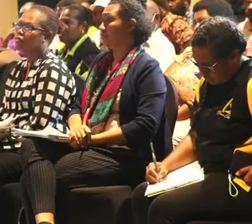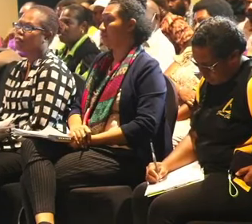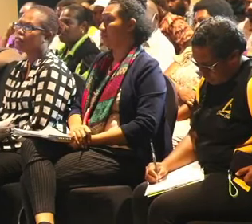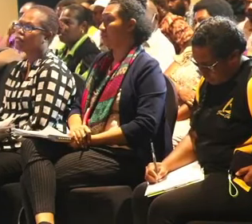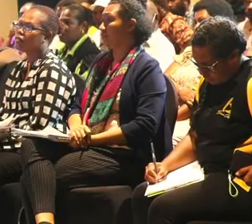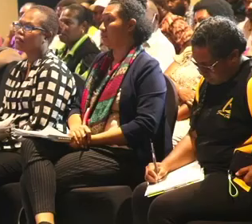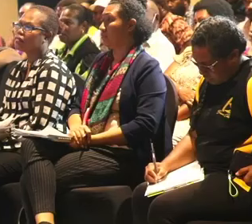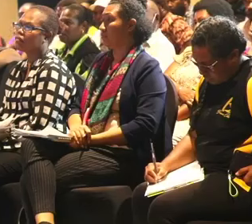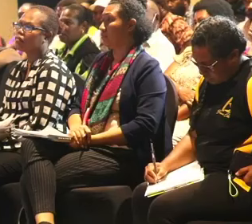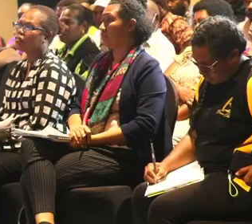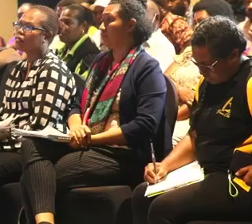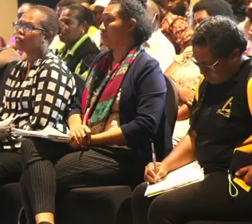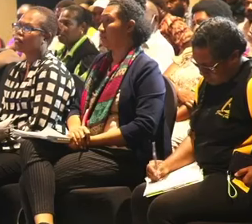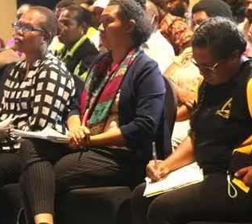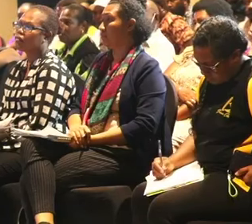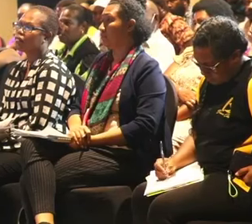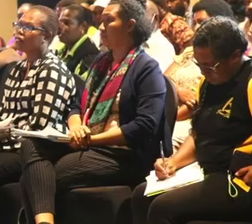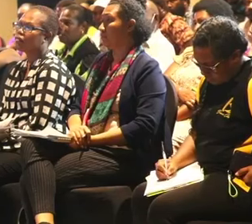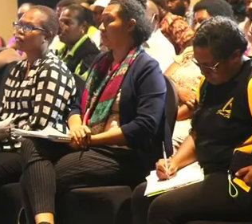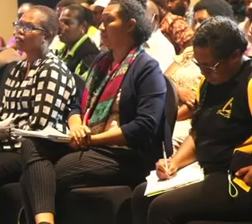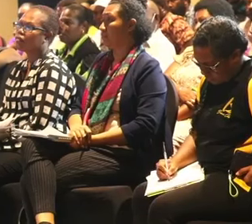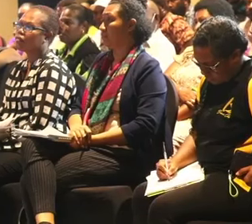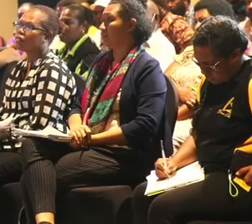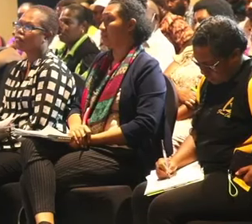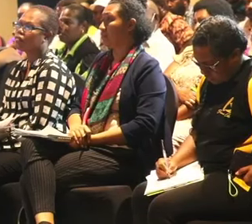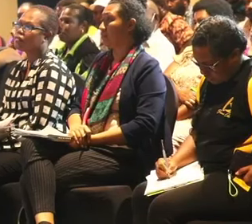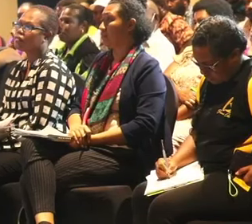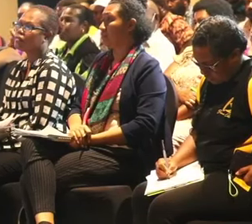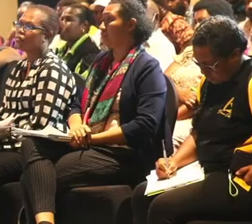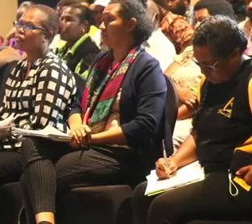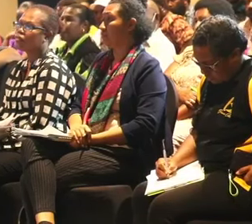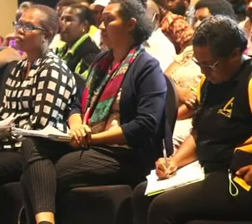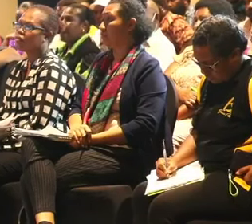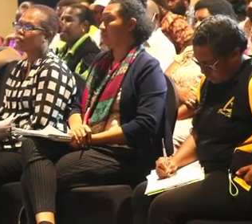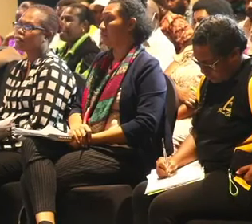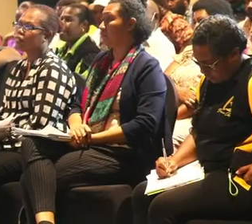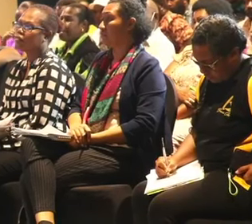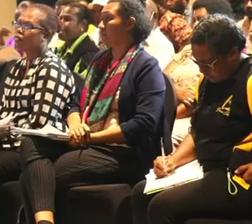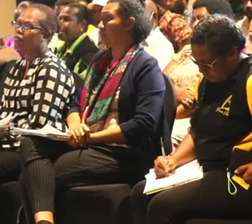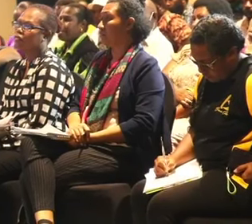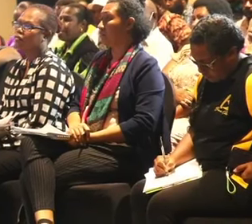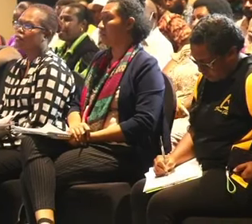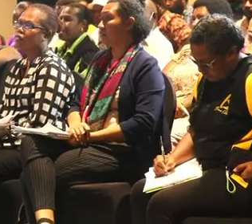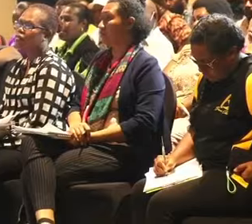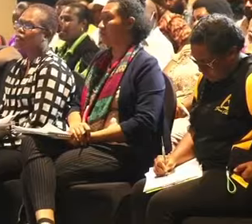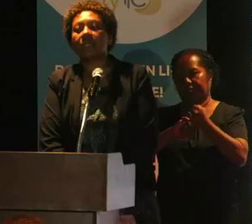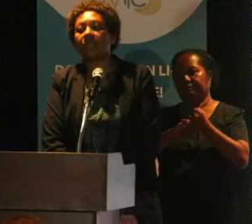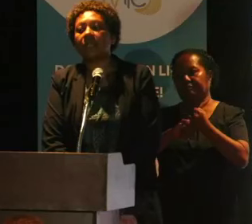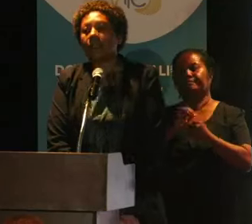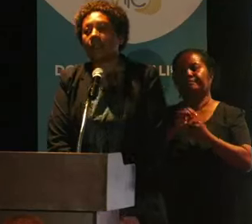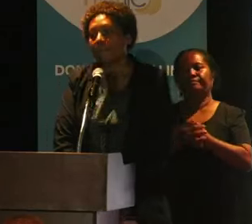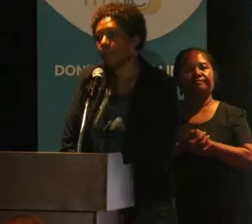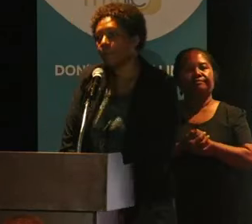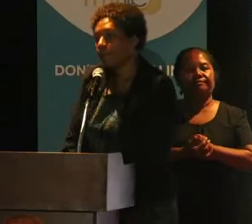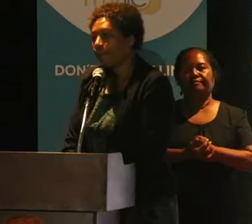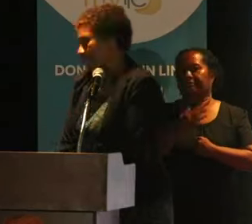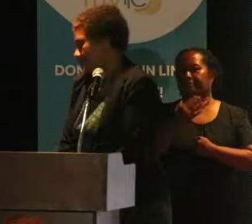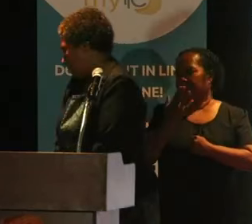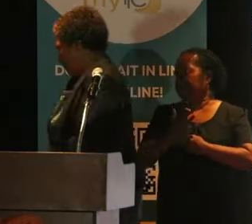revenue team. Our revenue team looks after our land rates records, and they can deal with any of your questions.